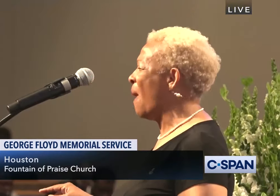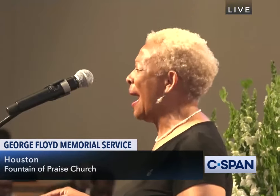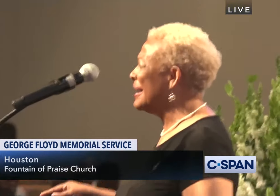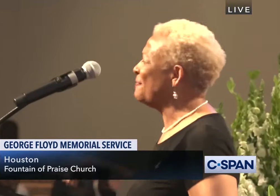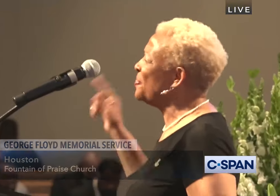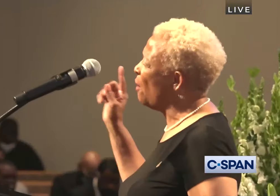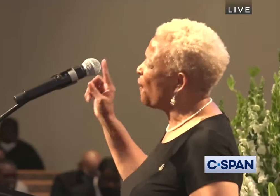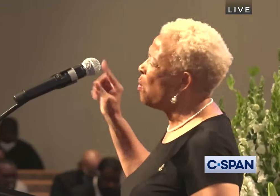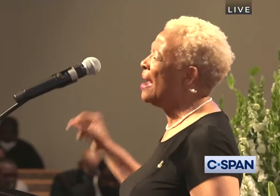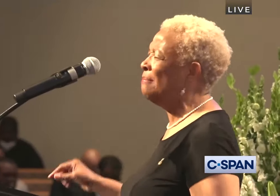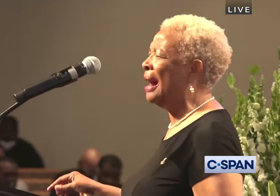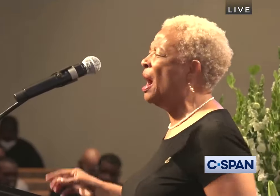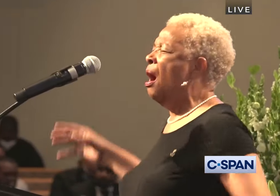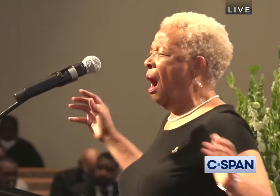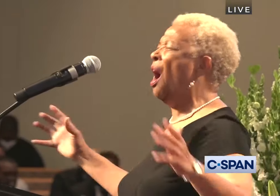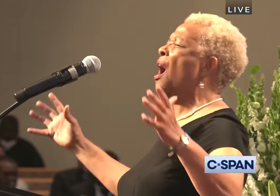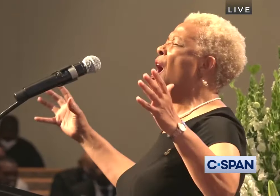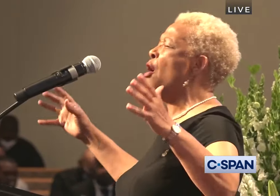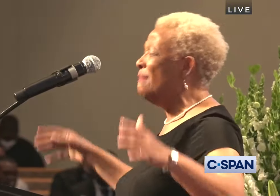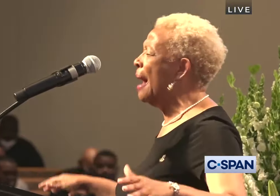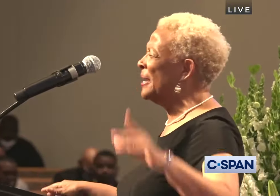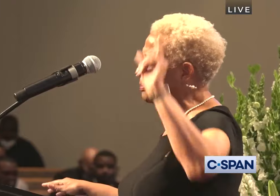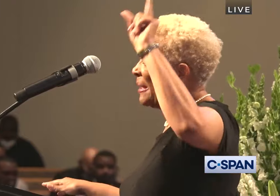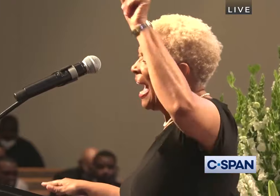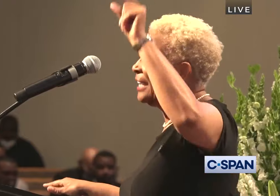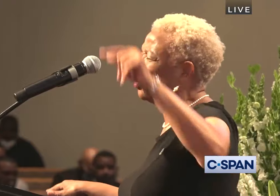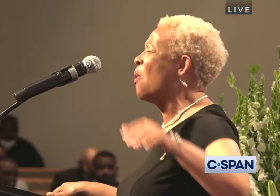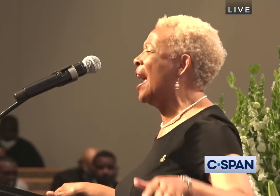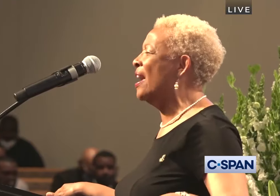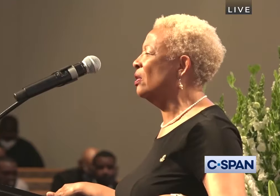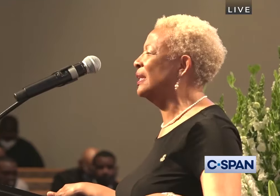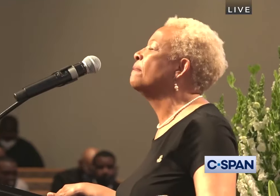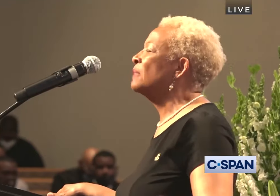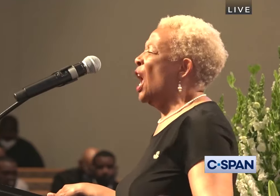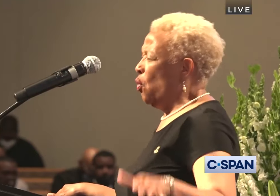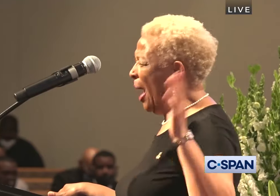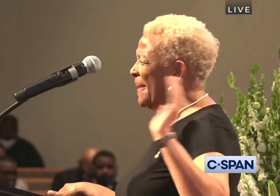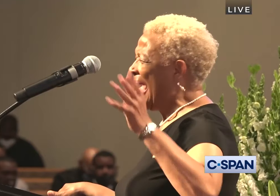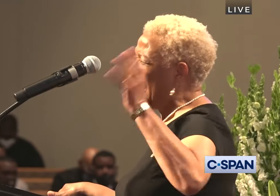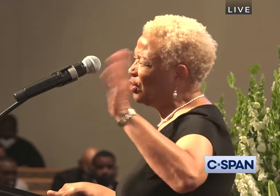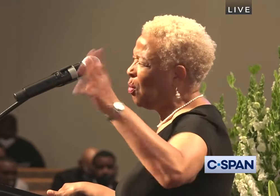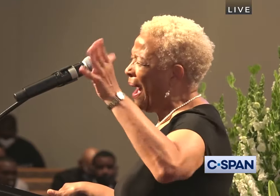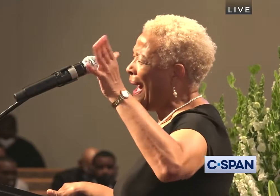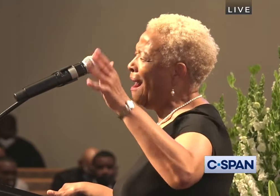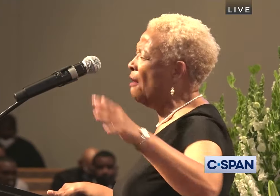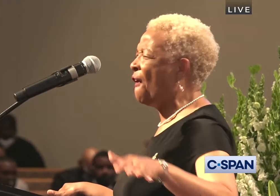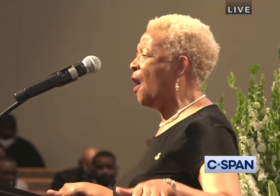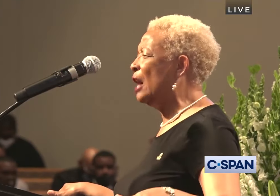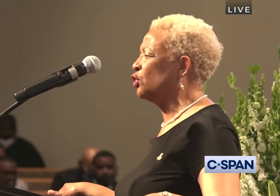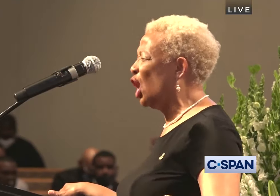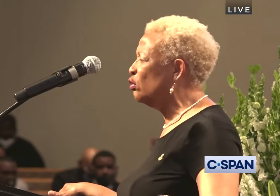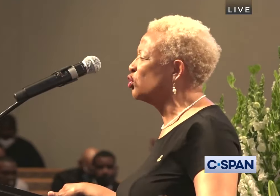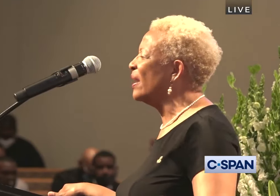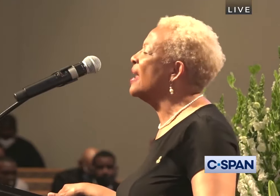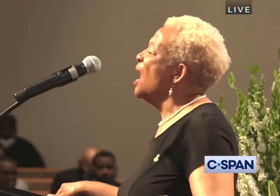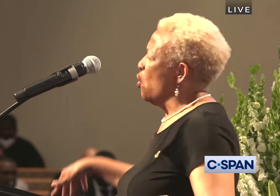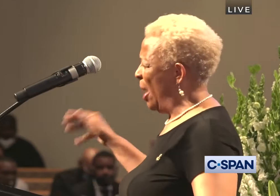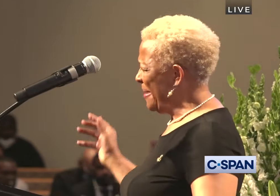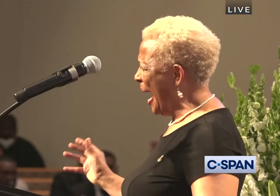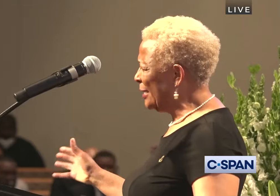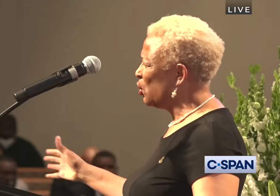heard him cry. Even though for one mama, all mamas began to whail. We began to whail for our